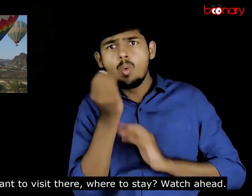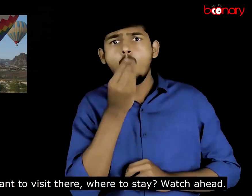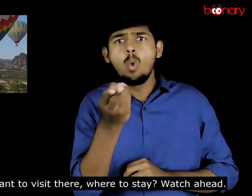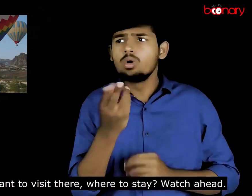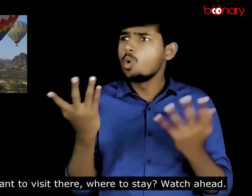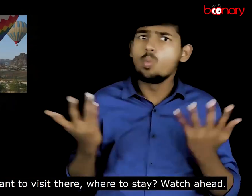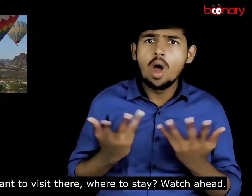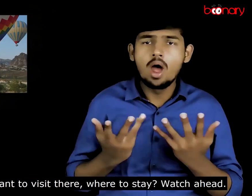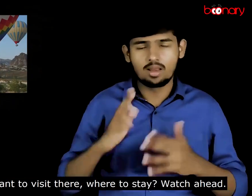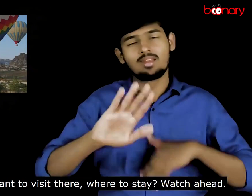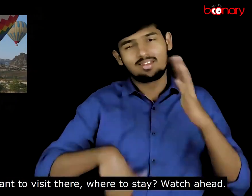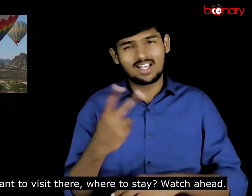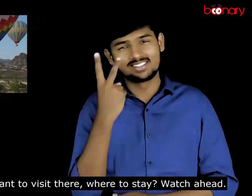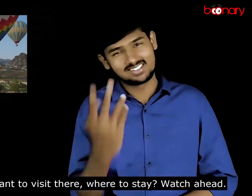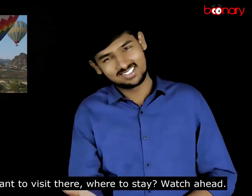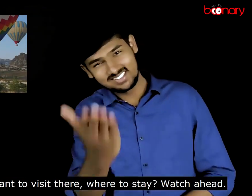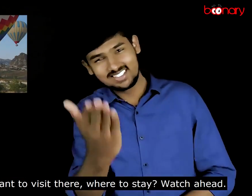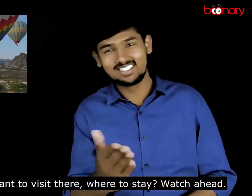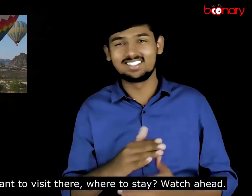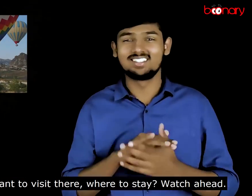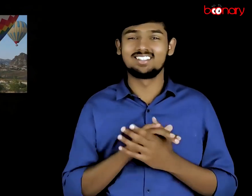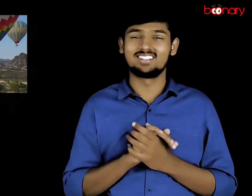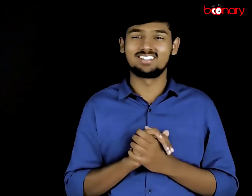want to visit there, where to stay? Watch ahead.